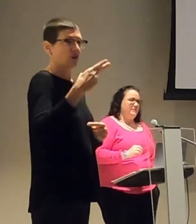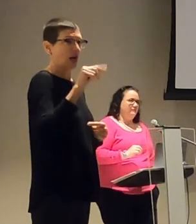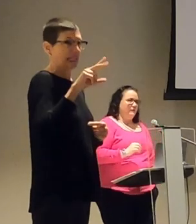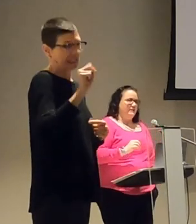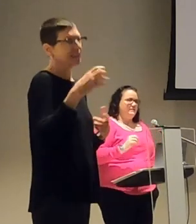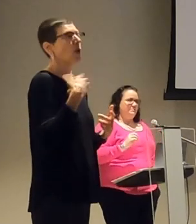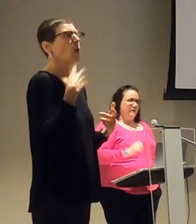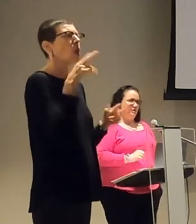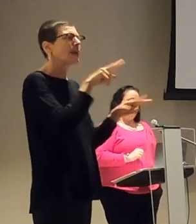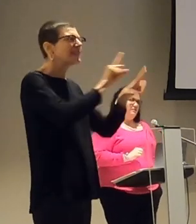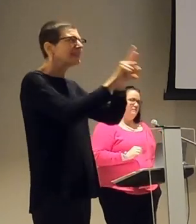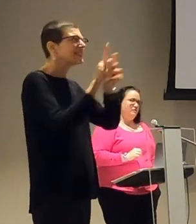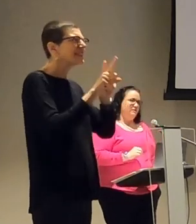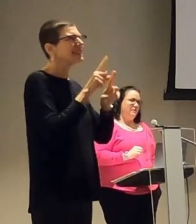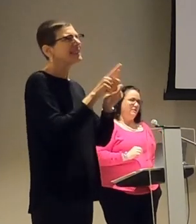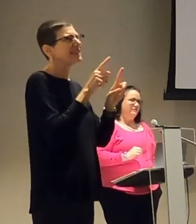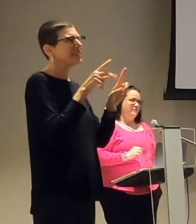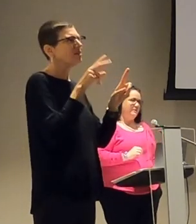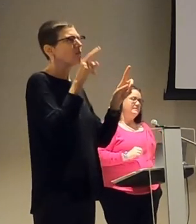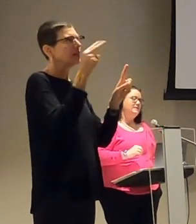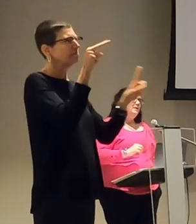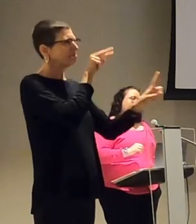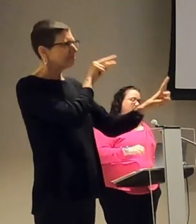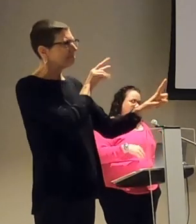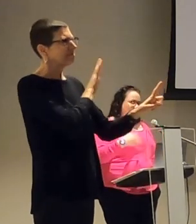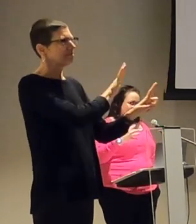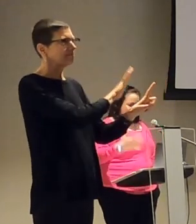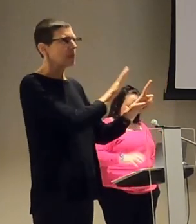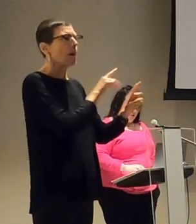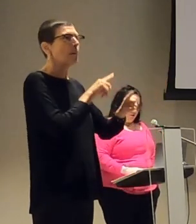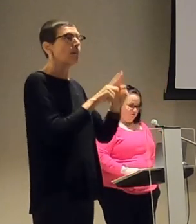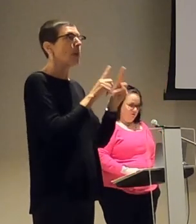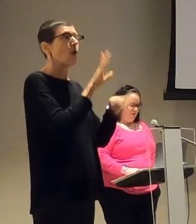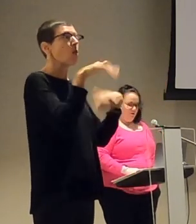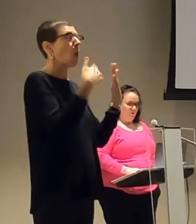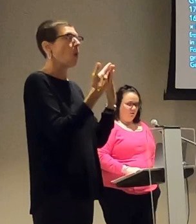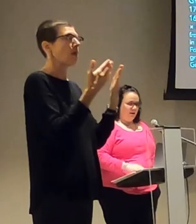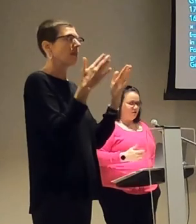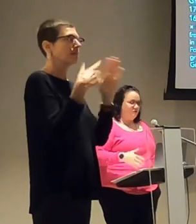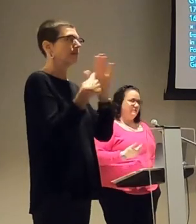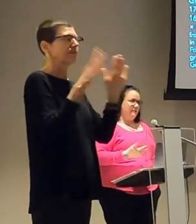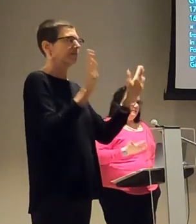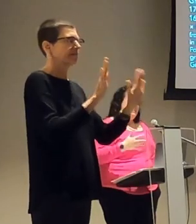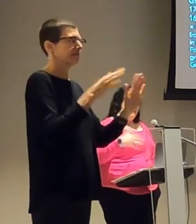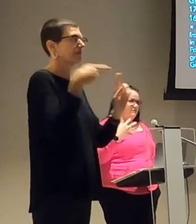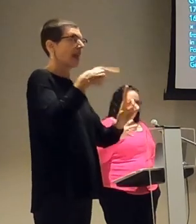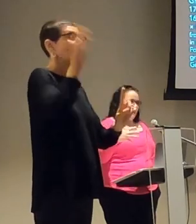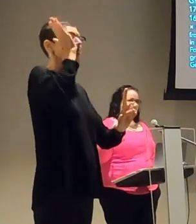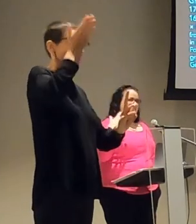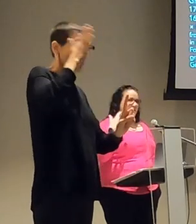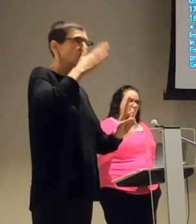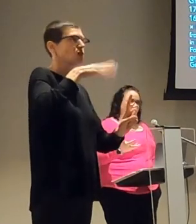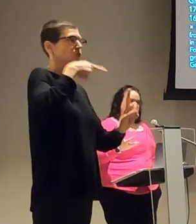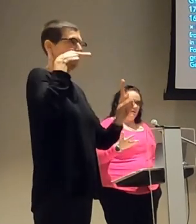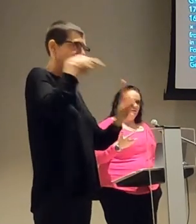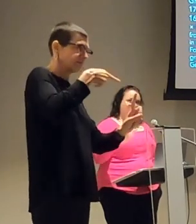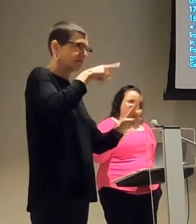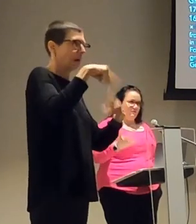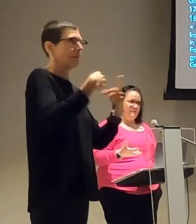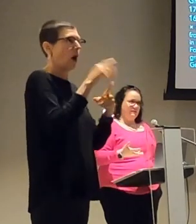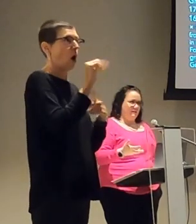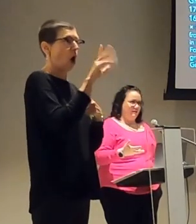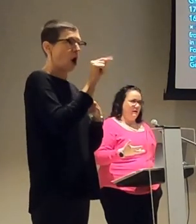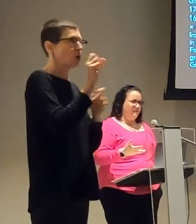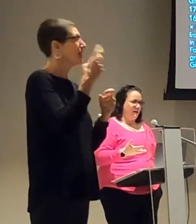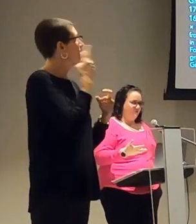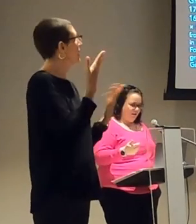number of different depictions of Judith and Holofernes. But the whole exhibition, or the whole lecture really, is based around an artwork that